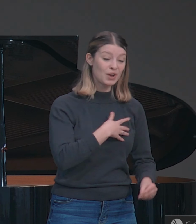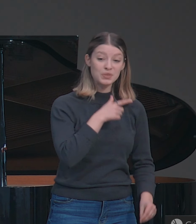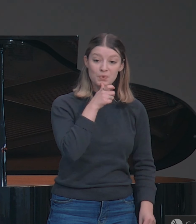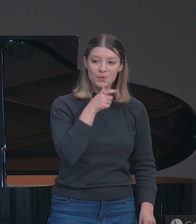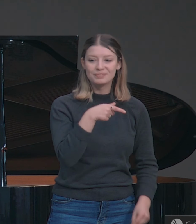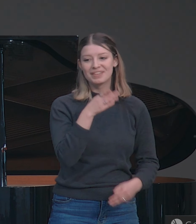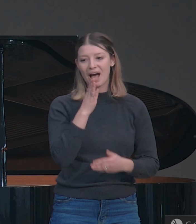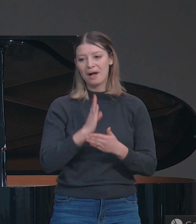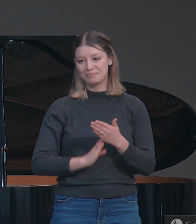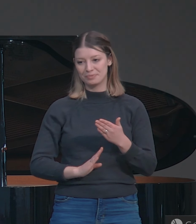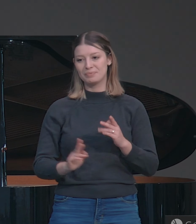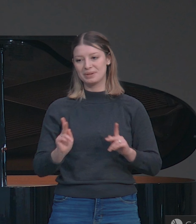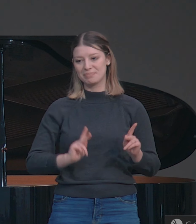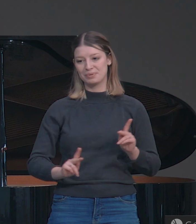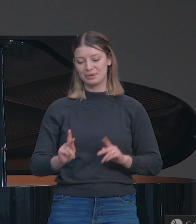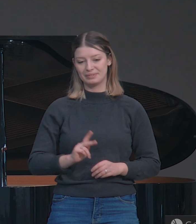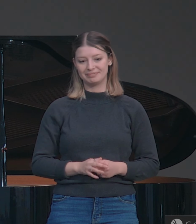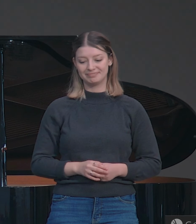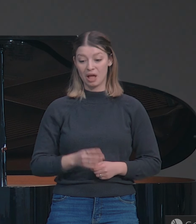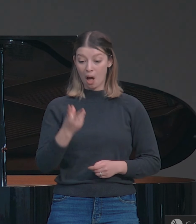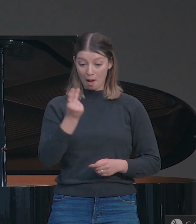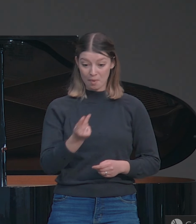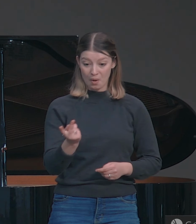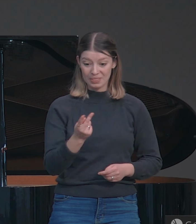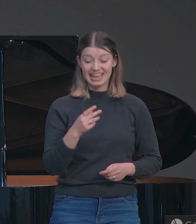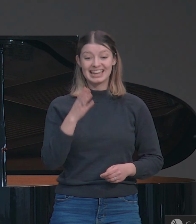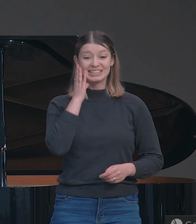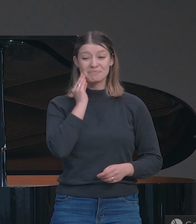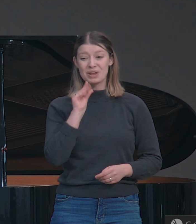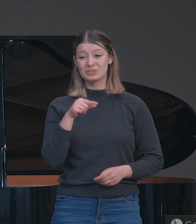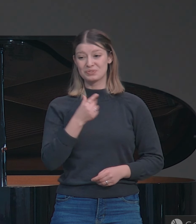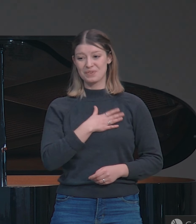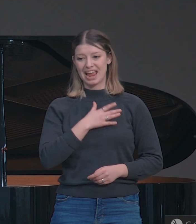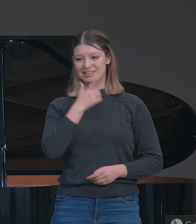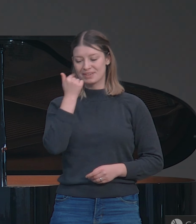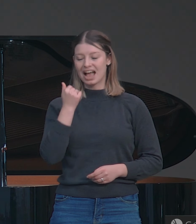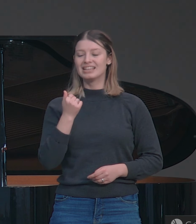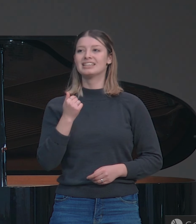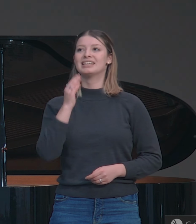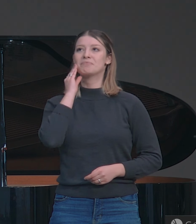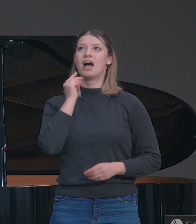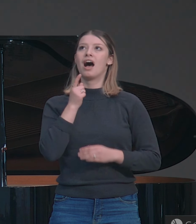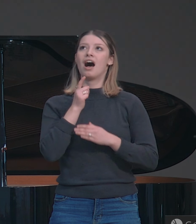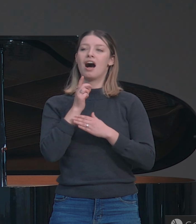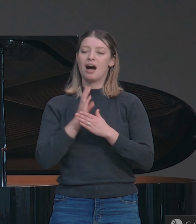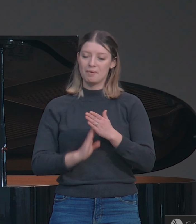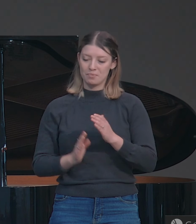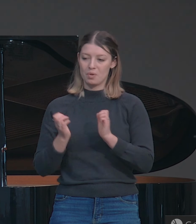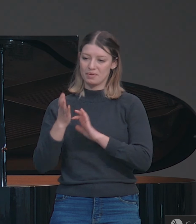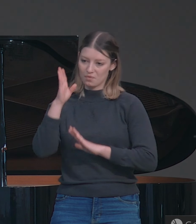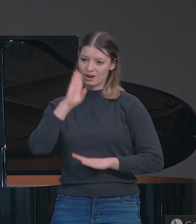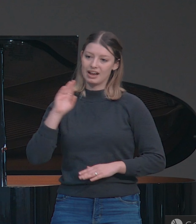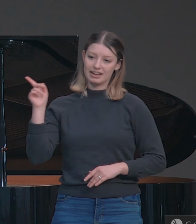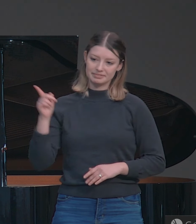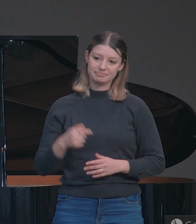men had been recipients of grace because they had humbled themselves before God.